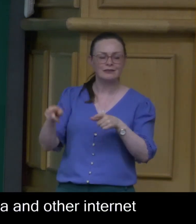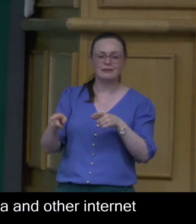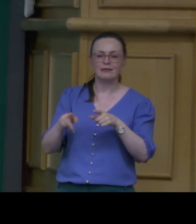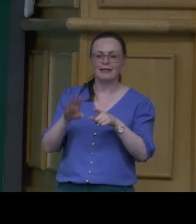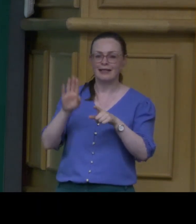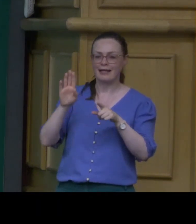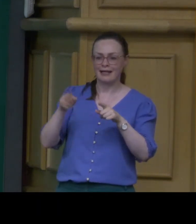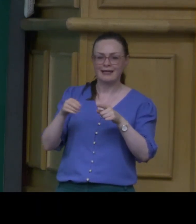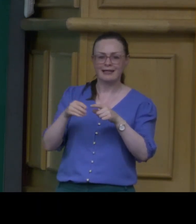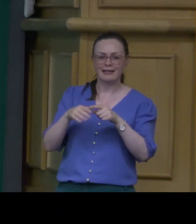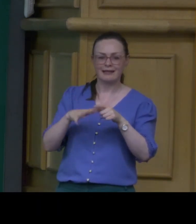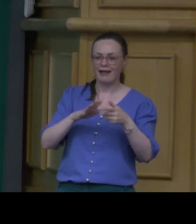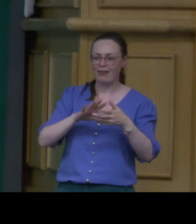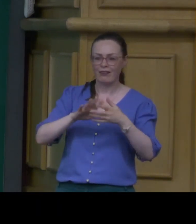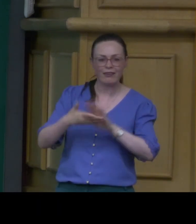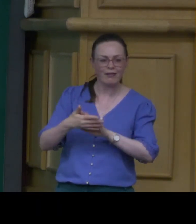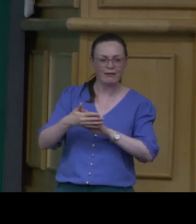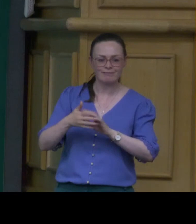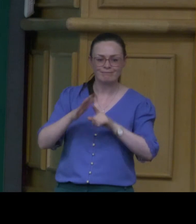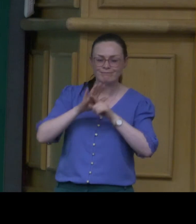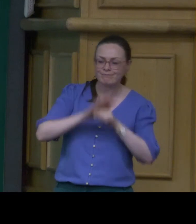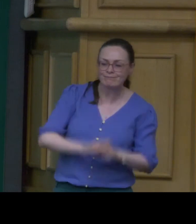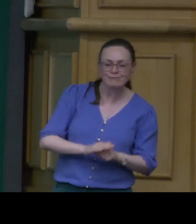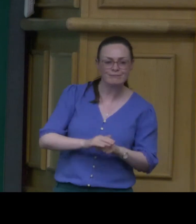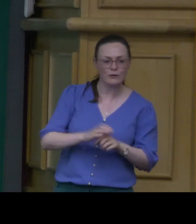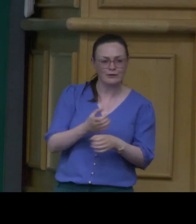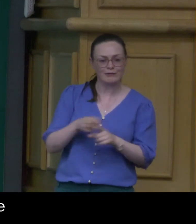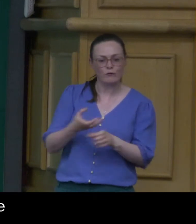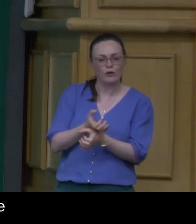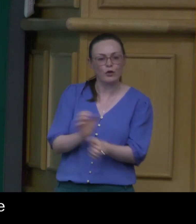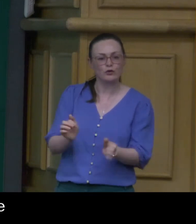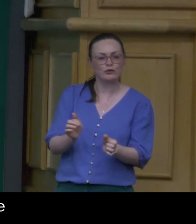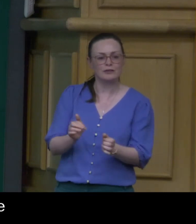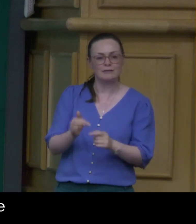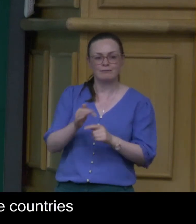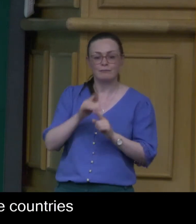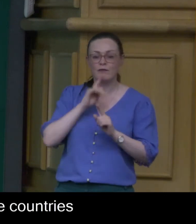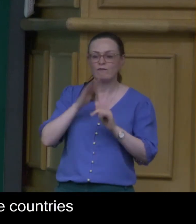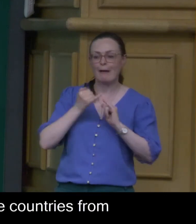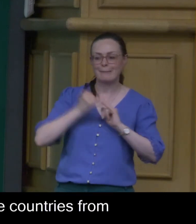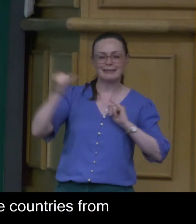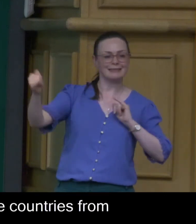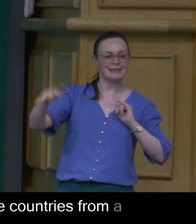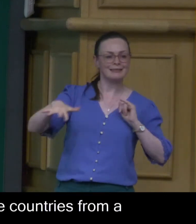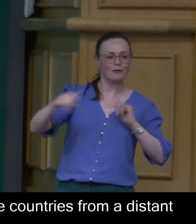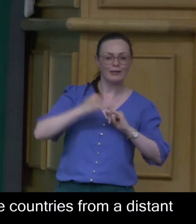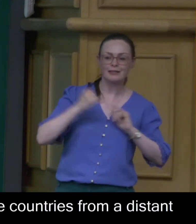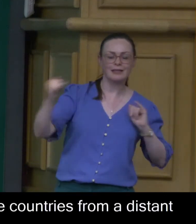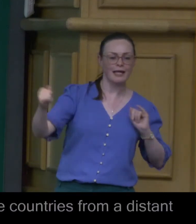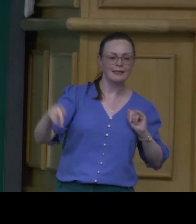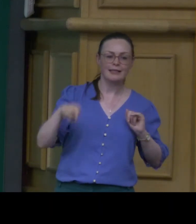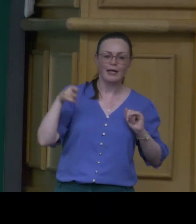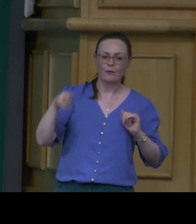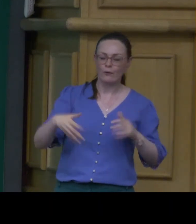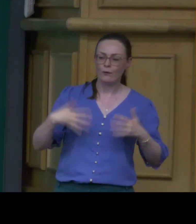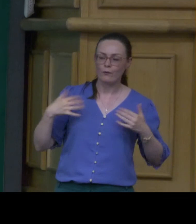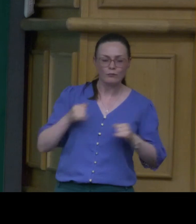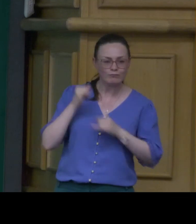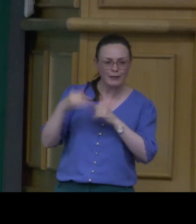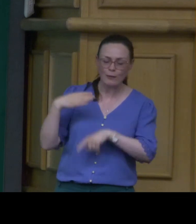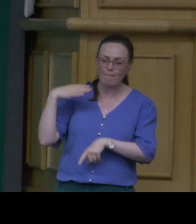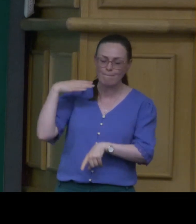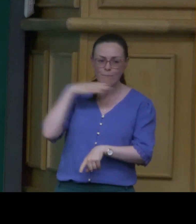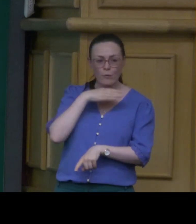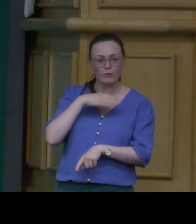to destabilise and undermine countries from a distant location. This is a hugely critical and an